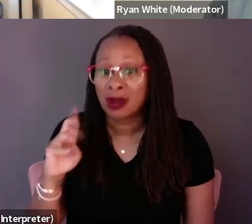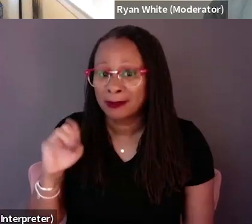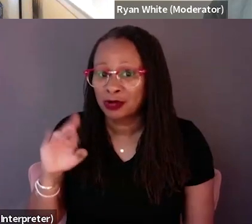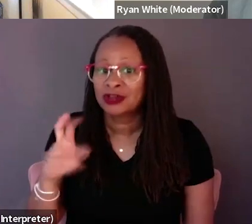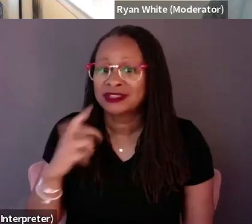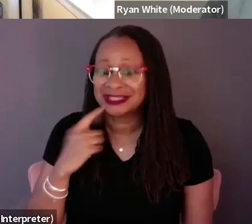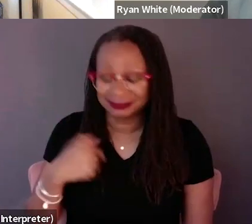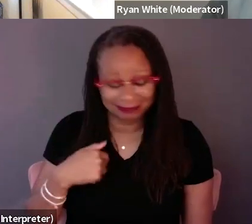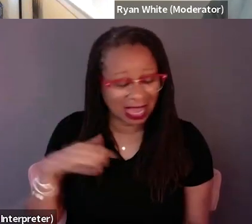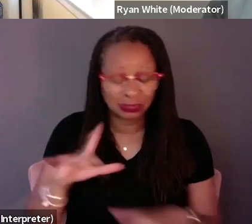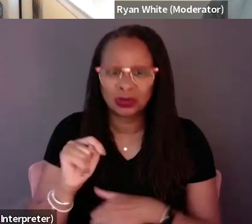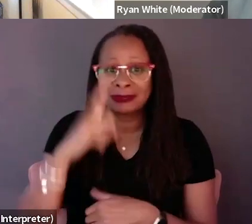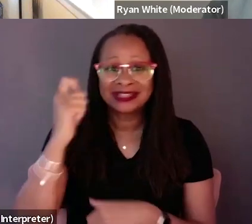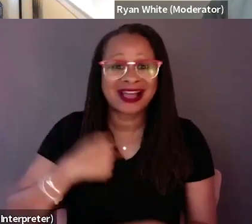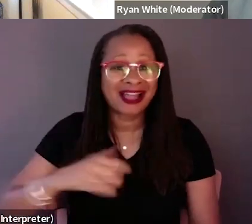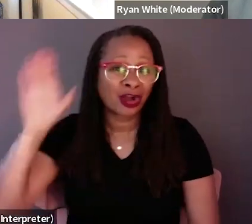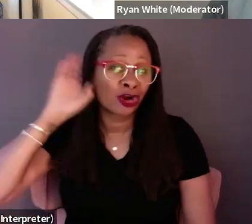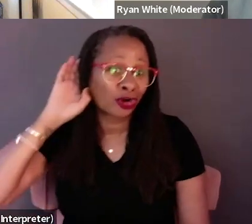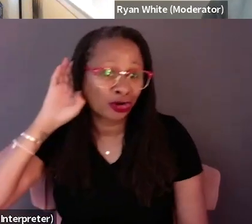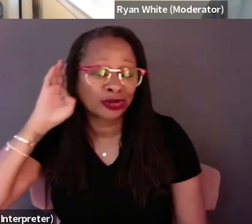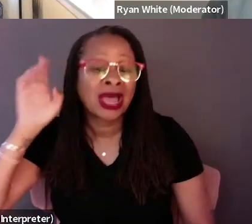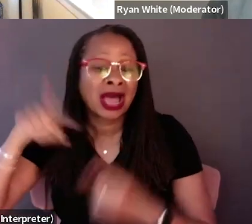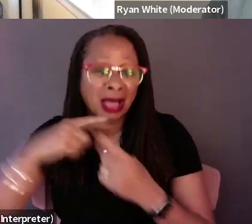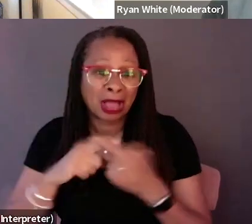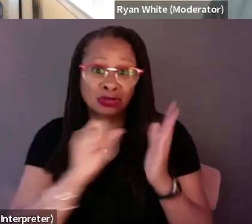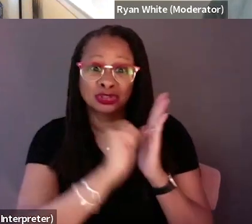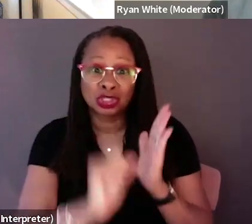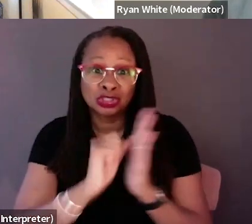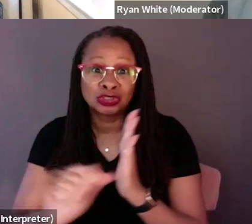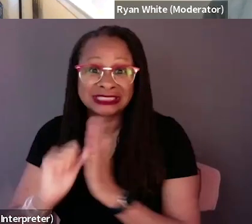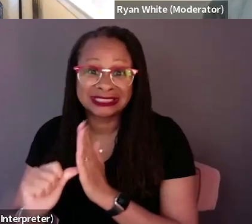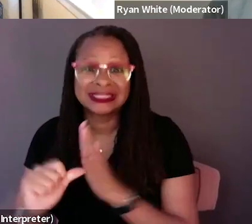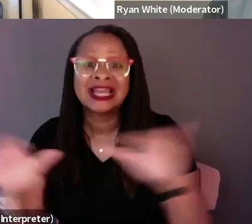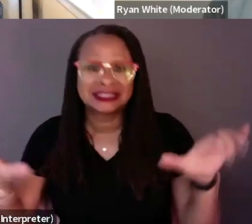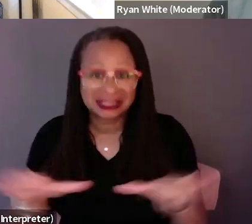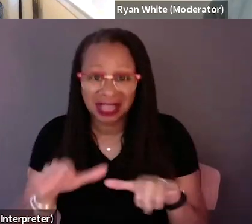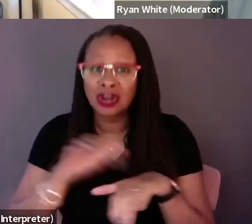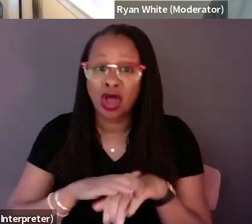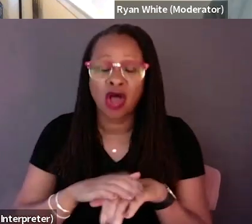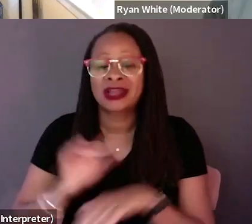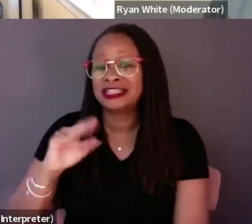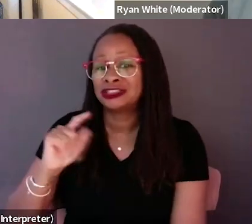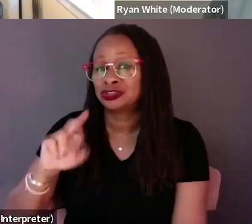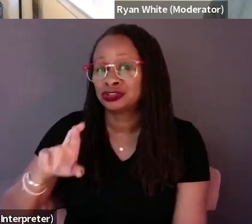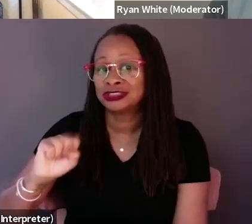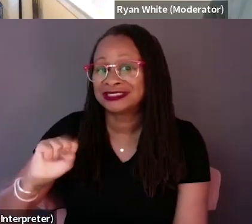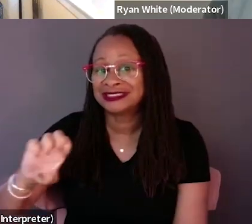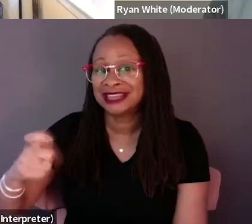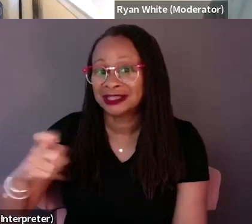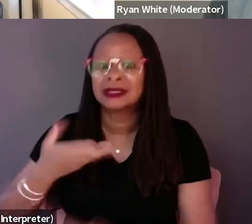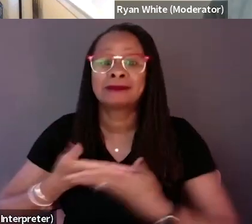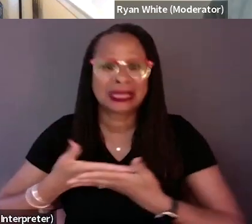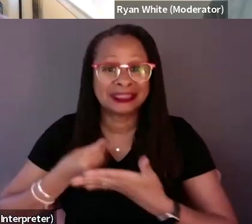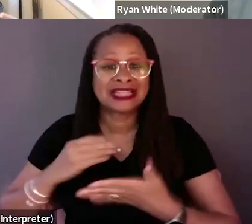because I've heard about surgeries being done on intersex babies and